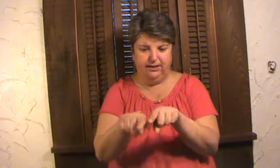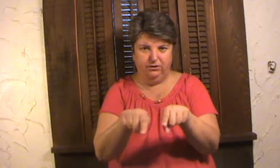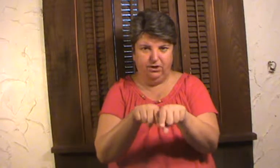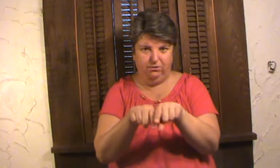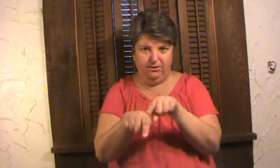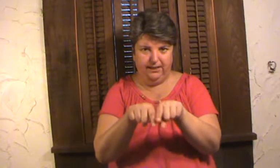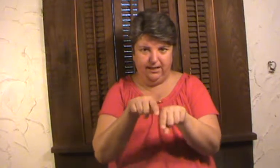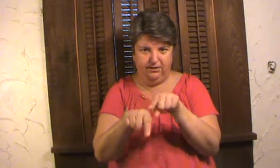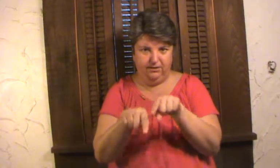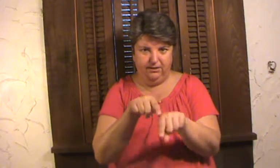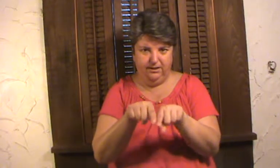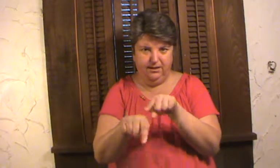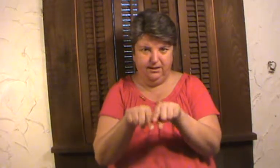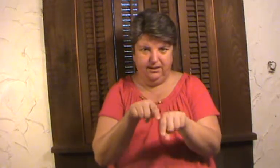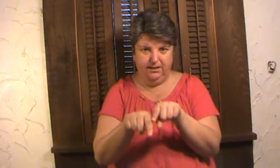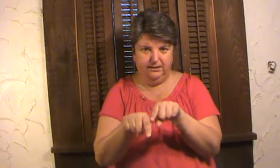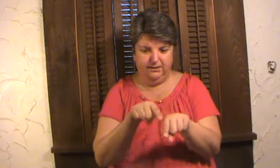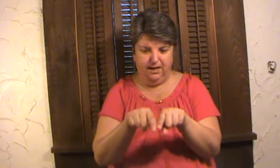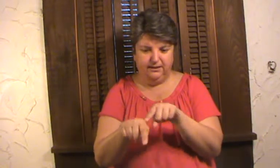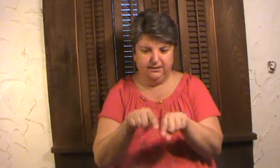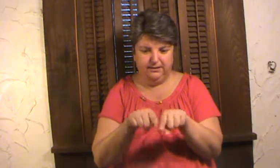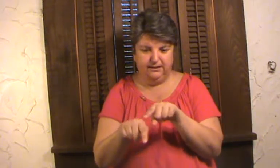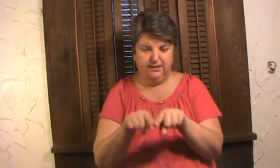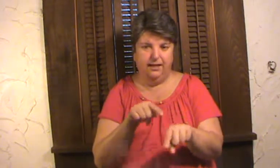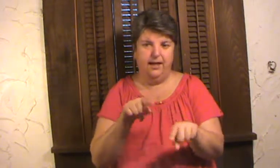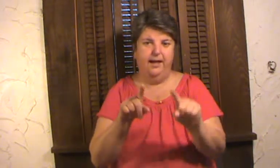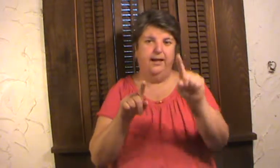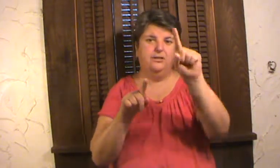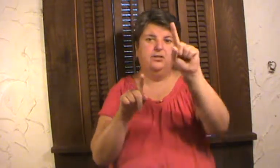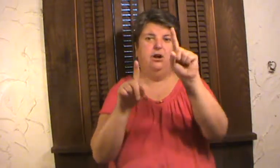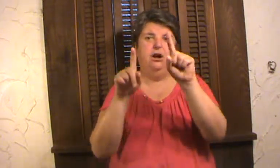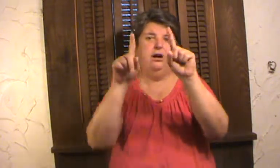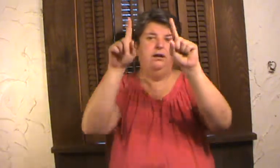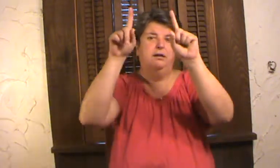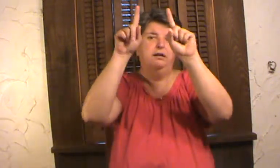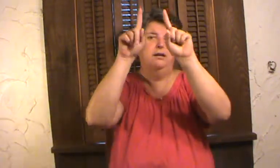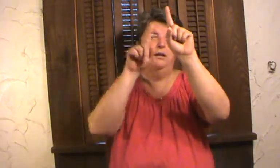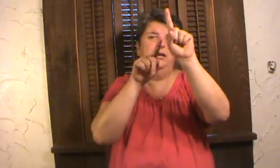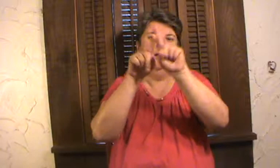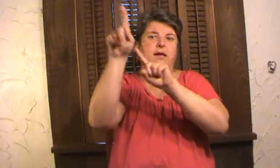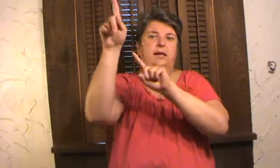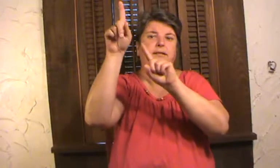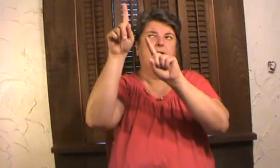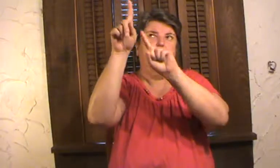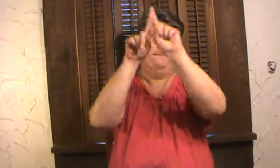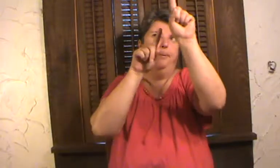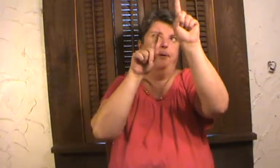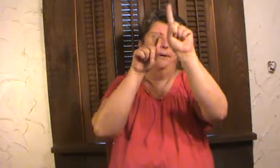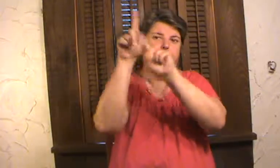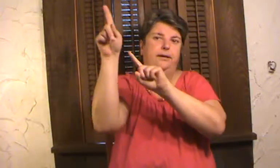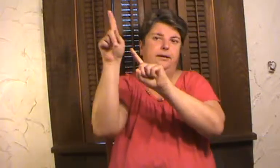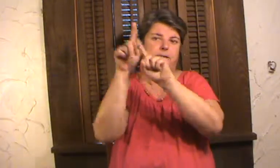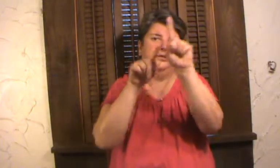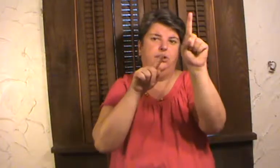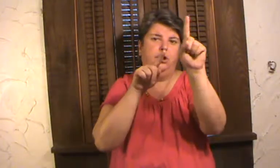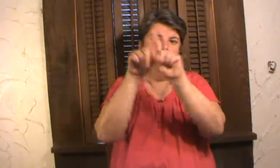your toes together. Socks. And star is up. Star.